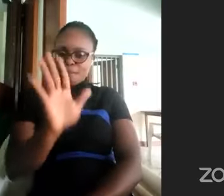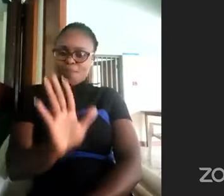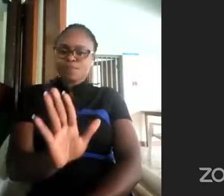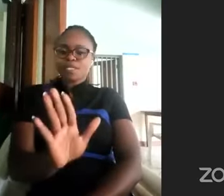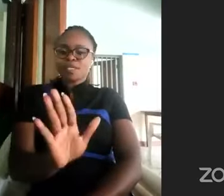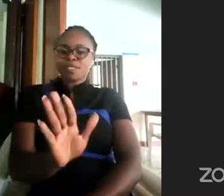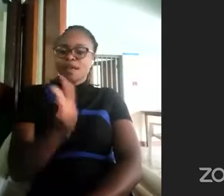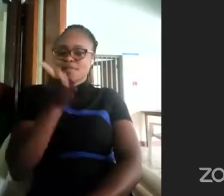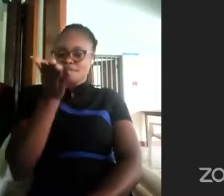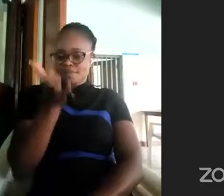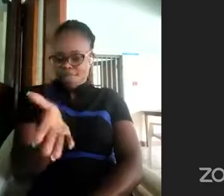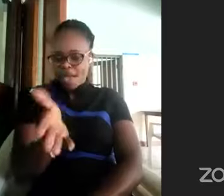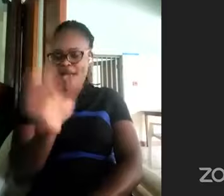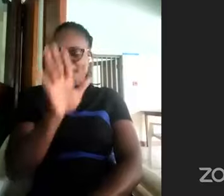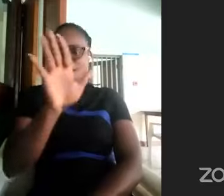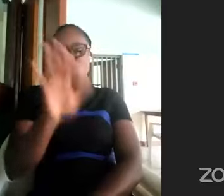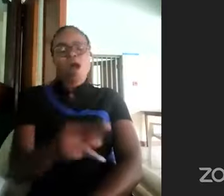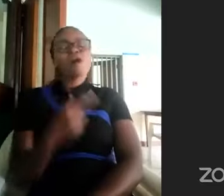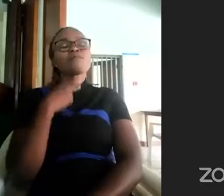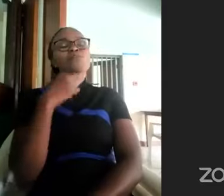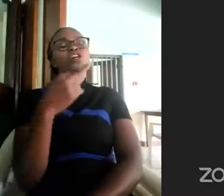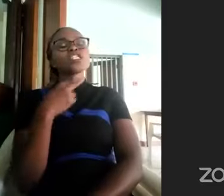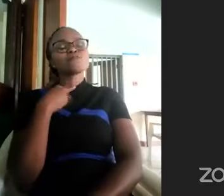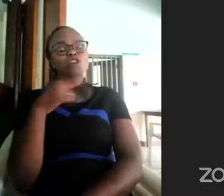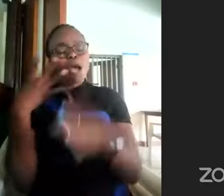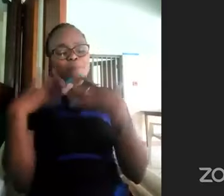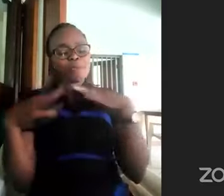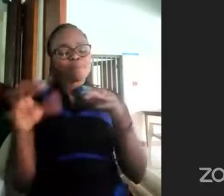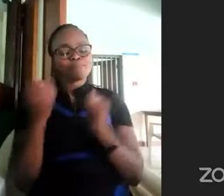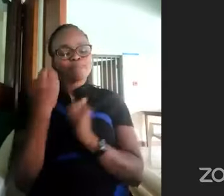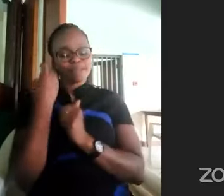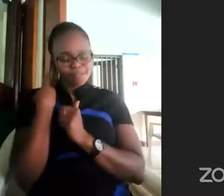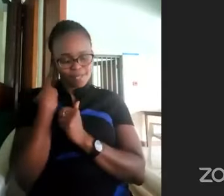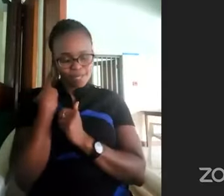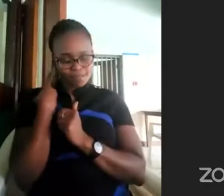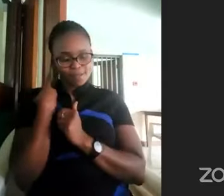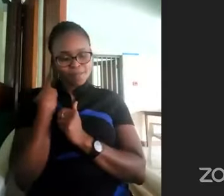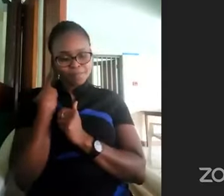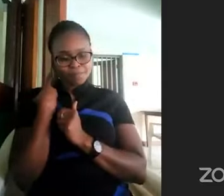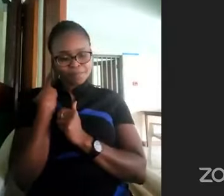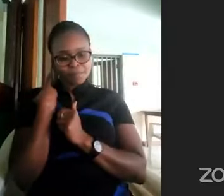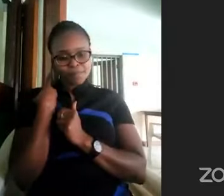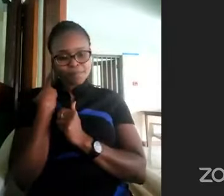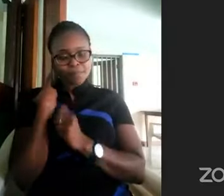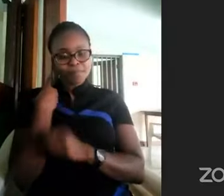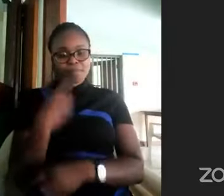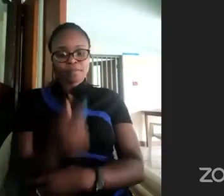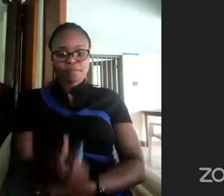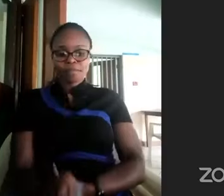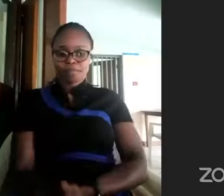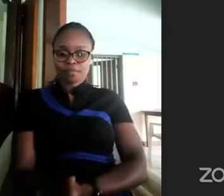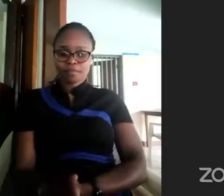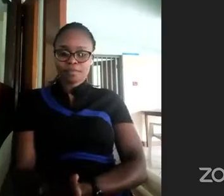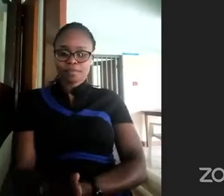just an oversight from somewhere because we didn't speak about something. So maybe an